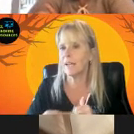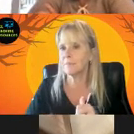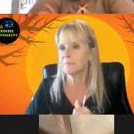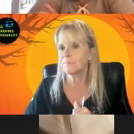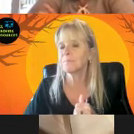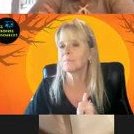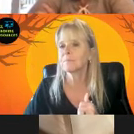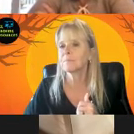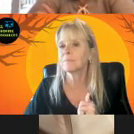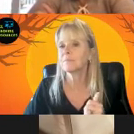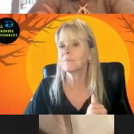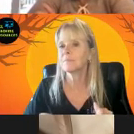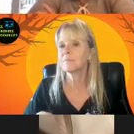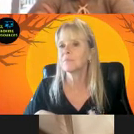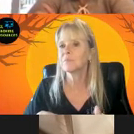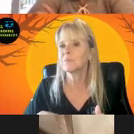for that?